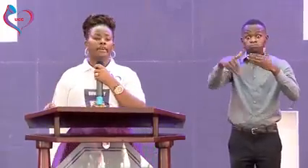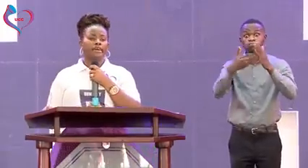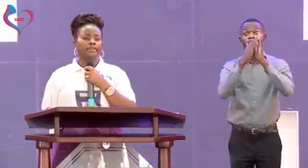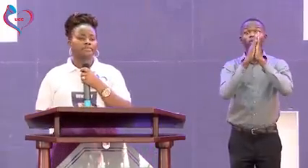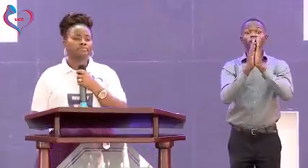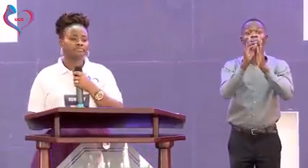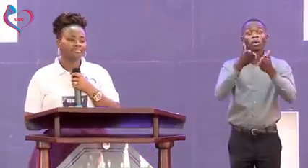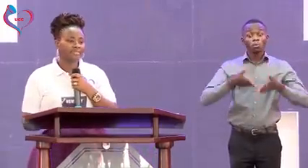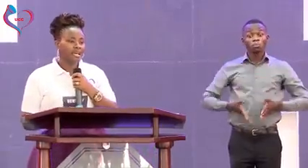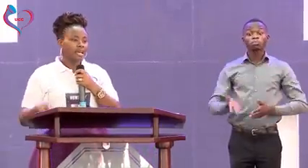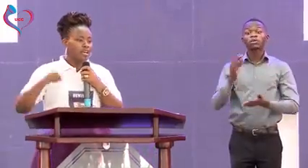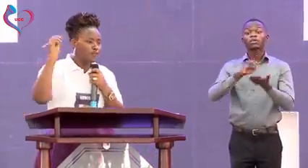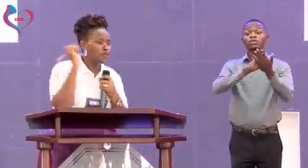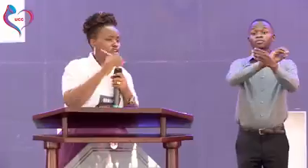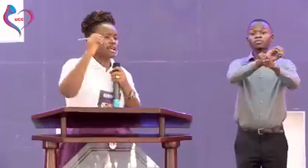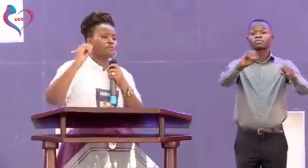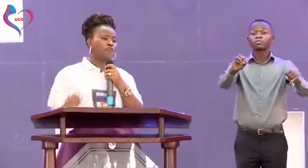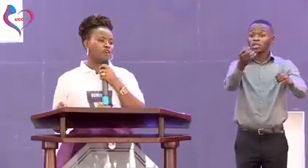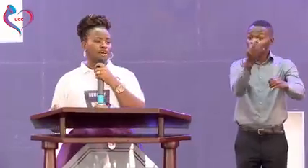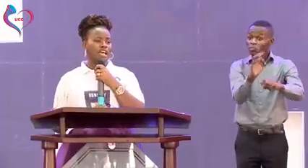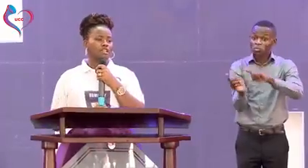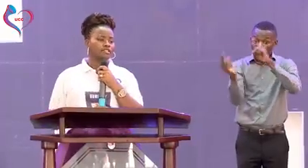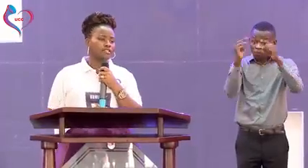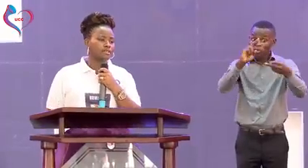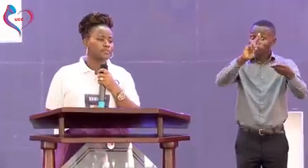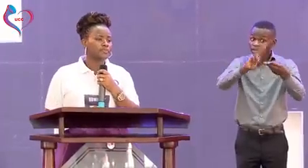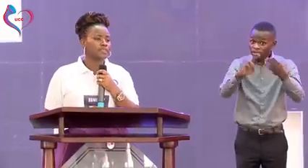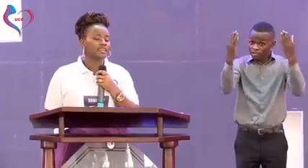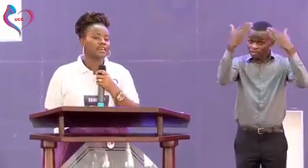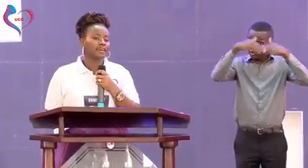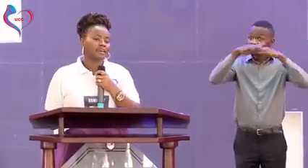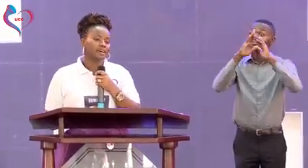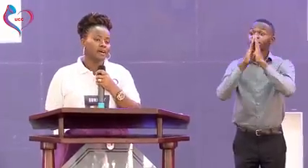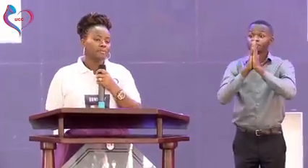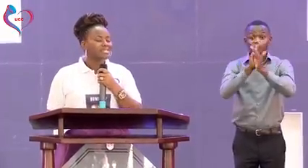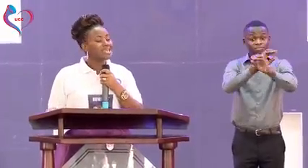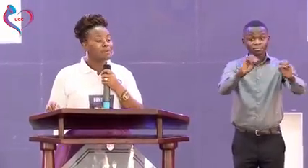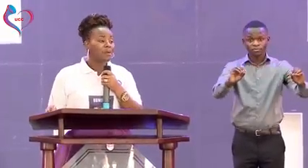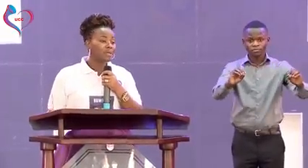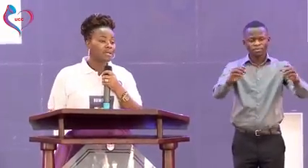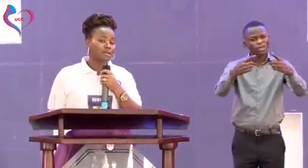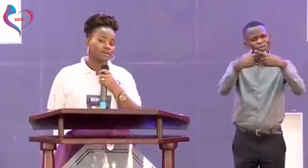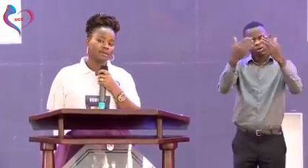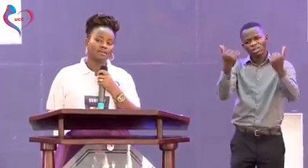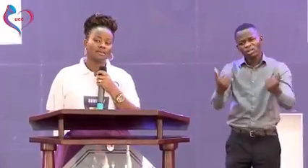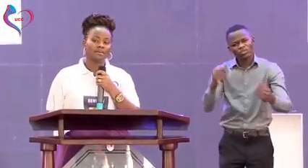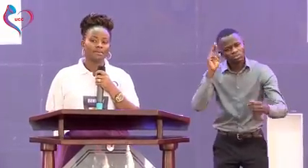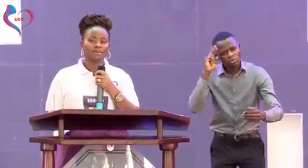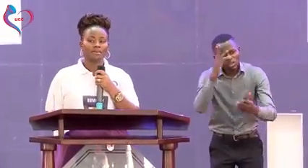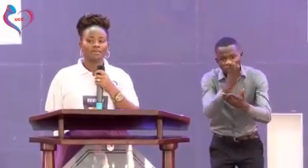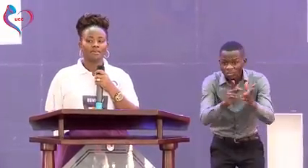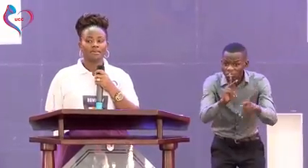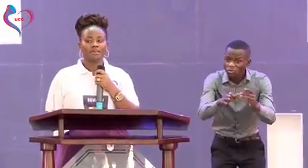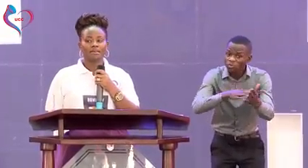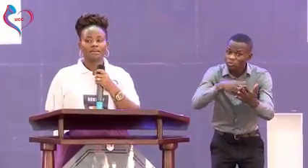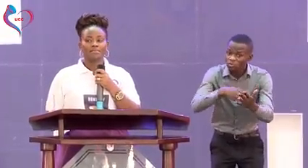not born again. Tori mulokole. If you don't come for overnight. But some are weak.